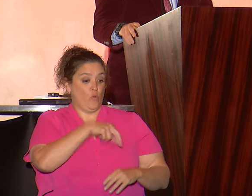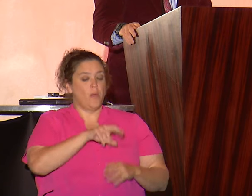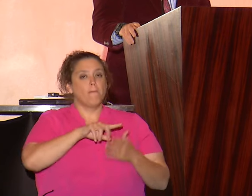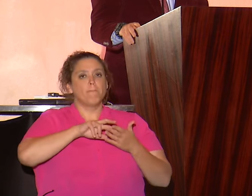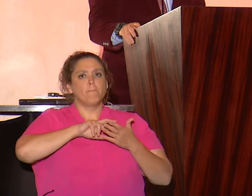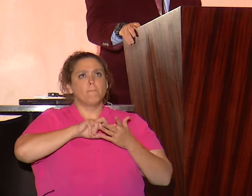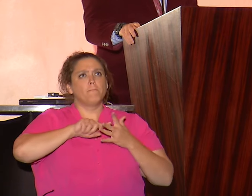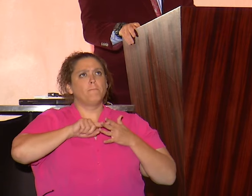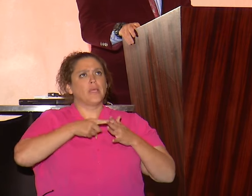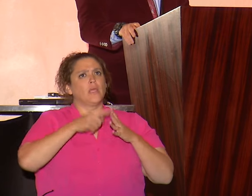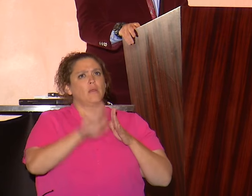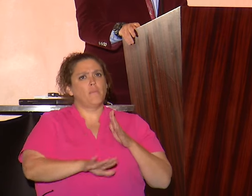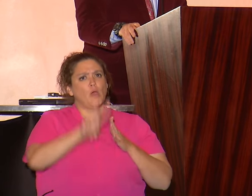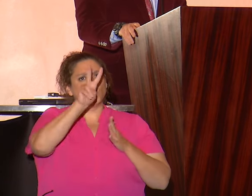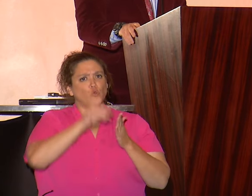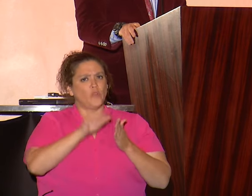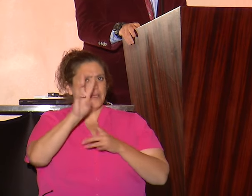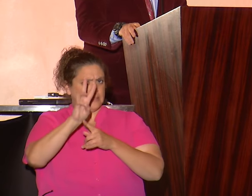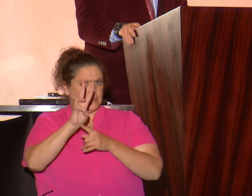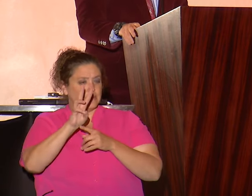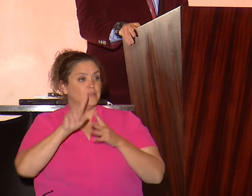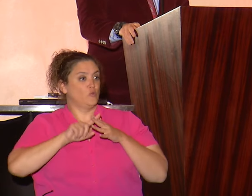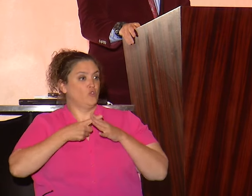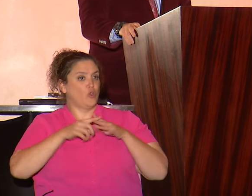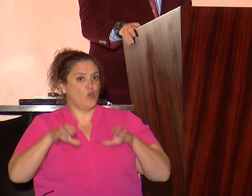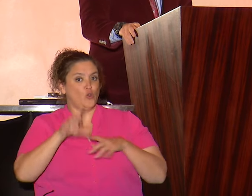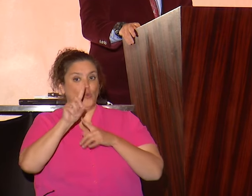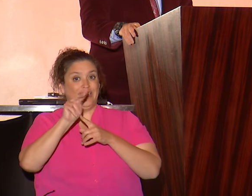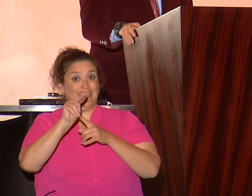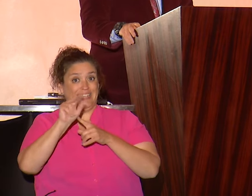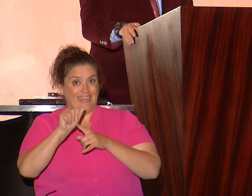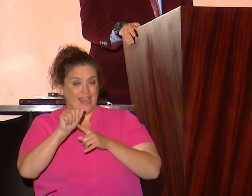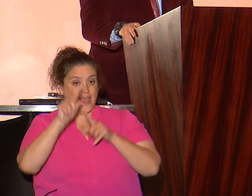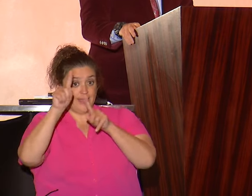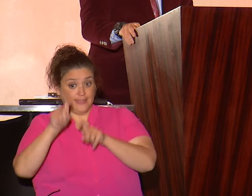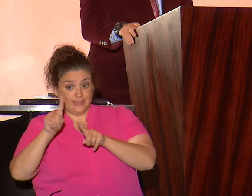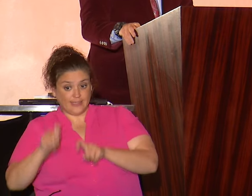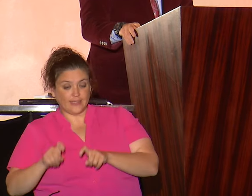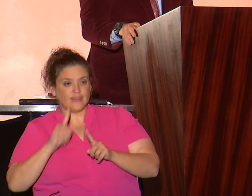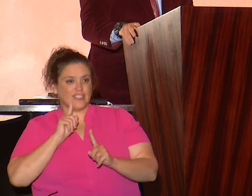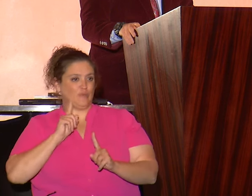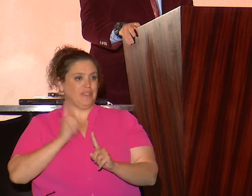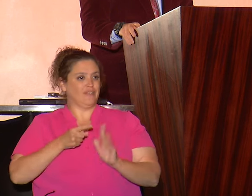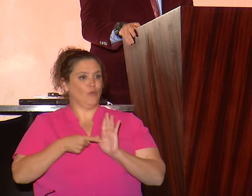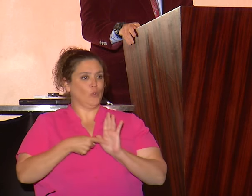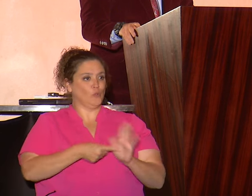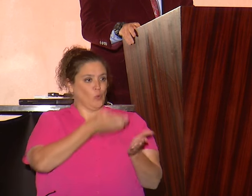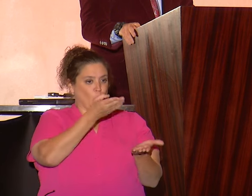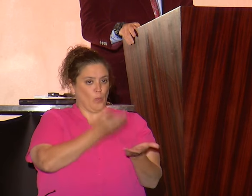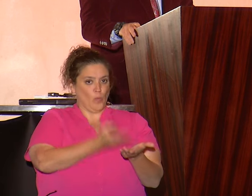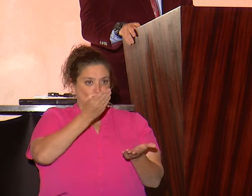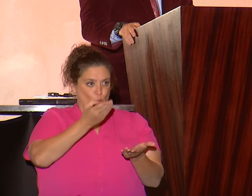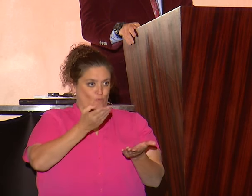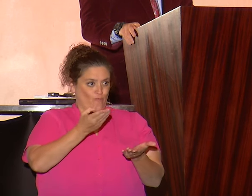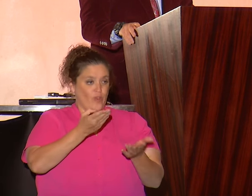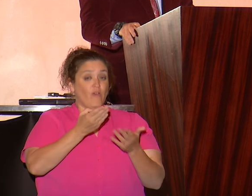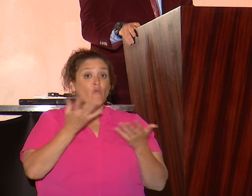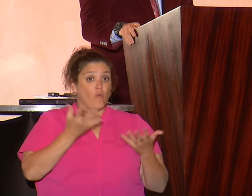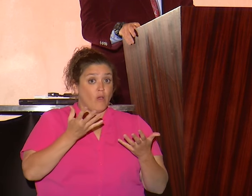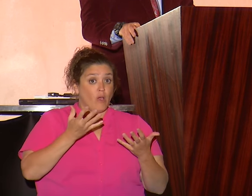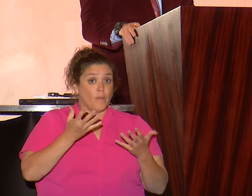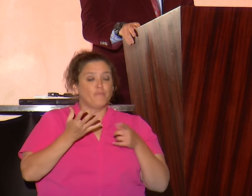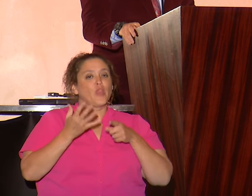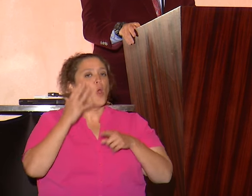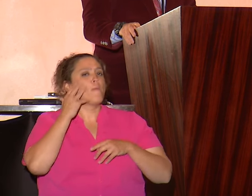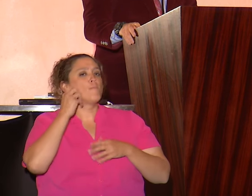2006, DNA studies came to light that specifically refuted the Mormon claim that Native